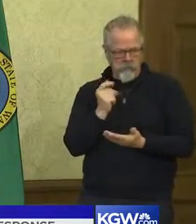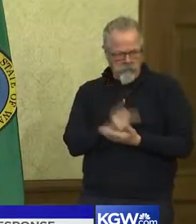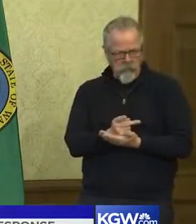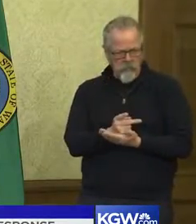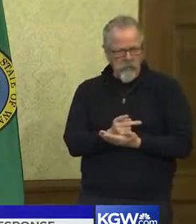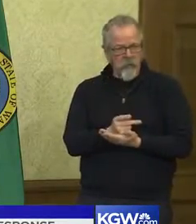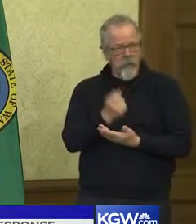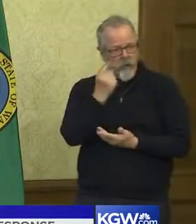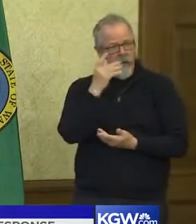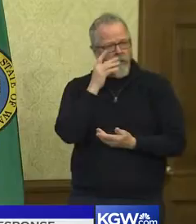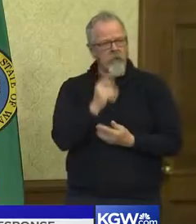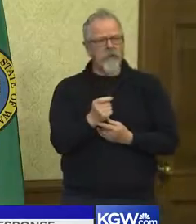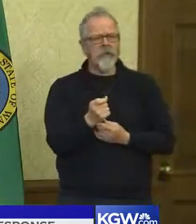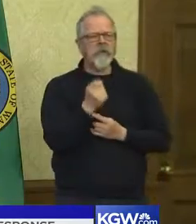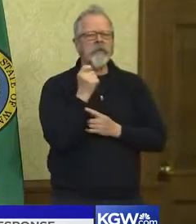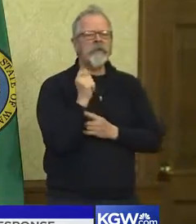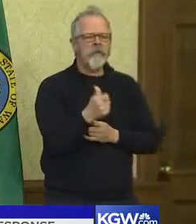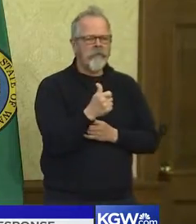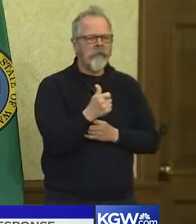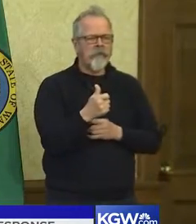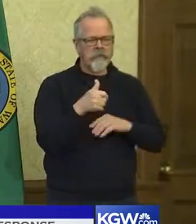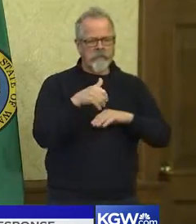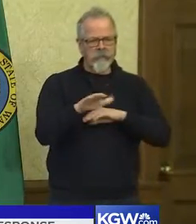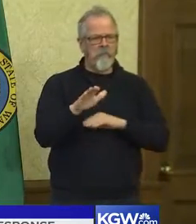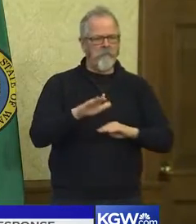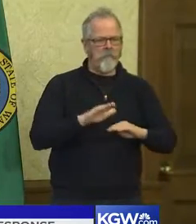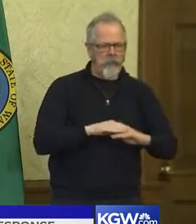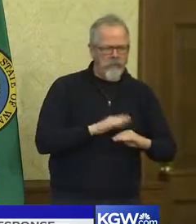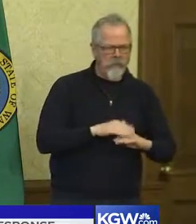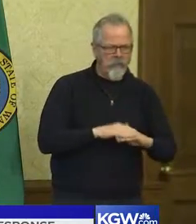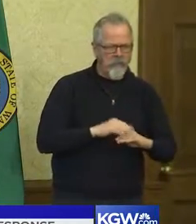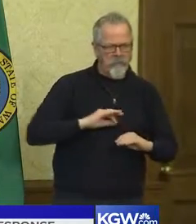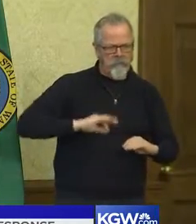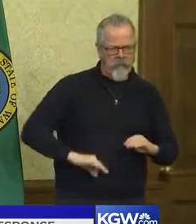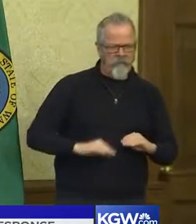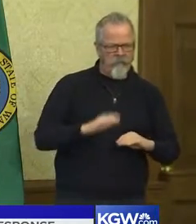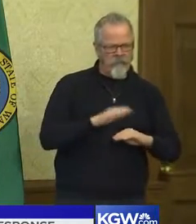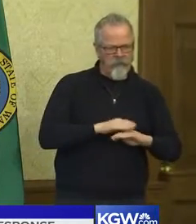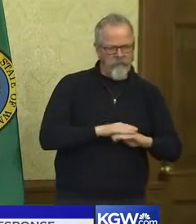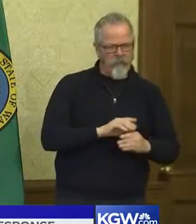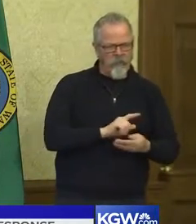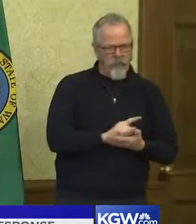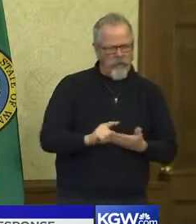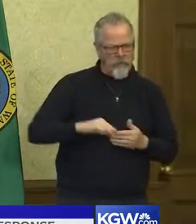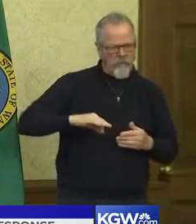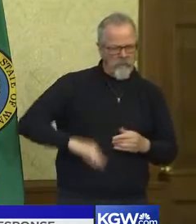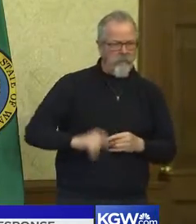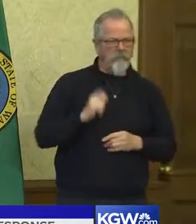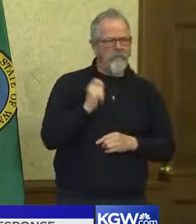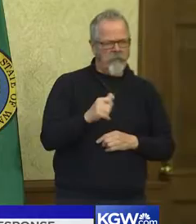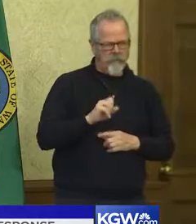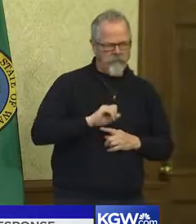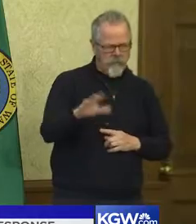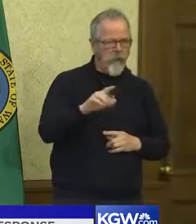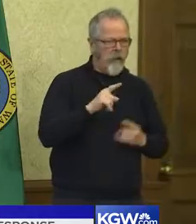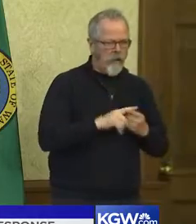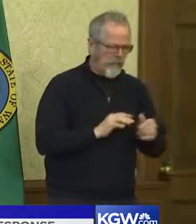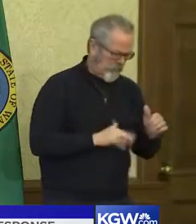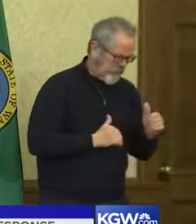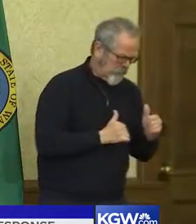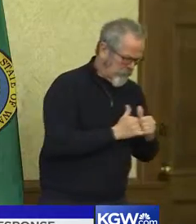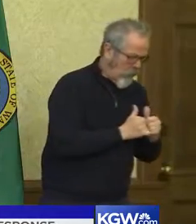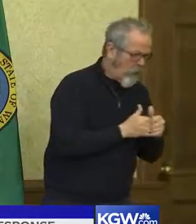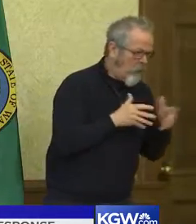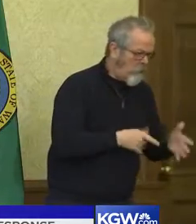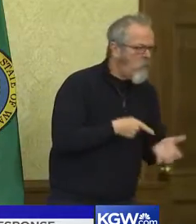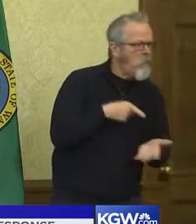get $835 per week. And then we're going to verify their wage documentation, and then we will retroactively pay them